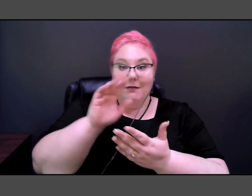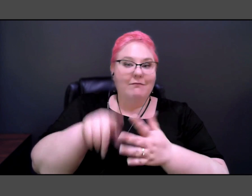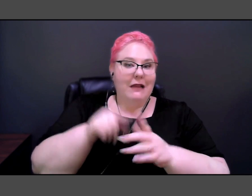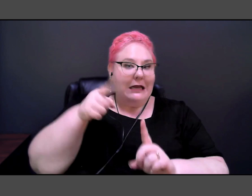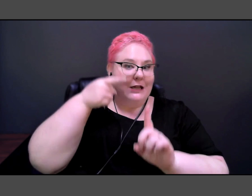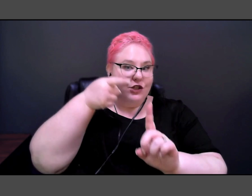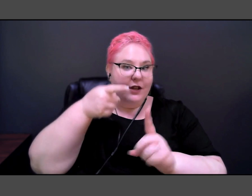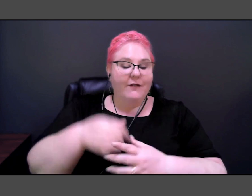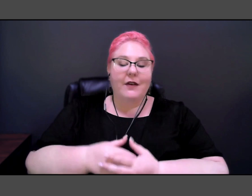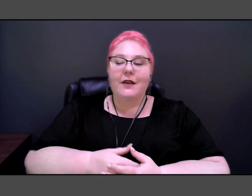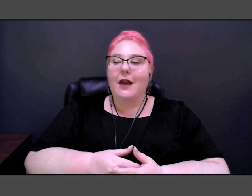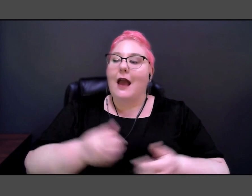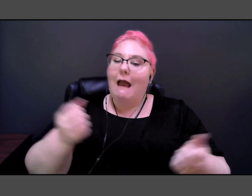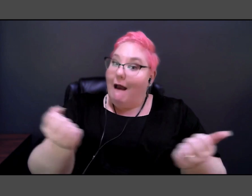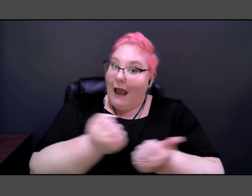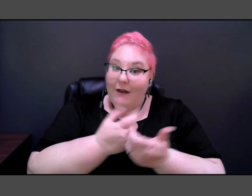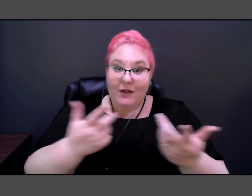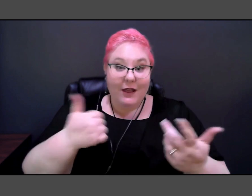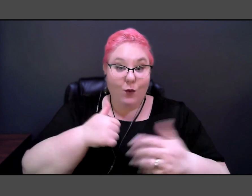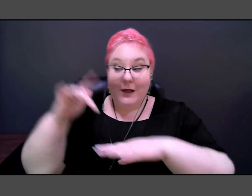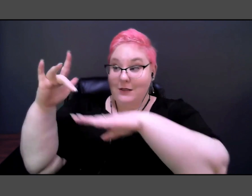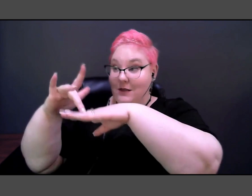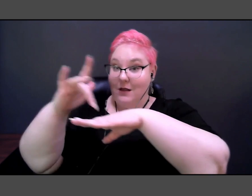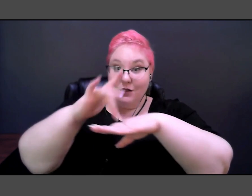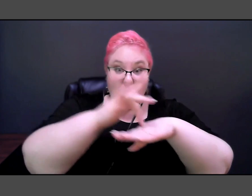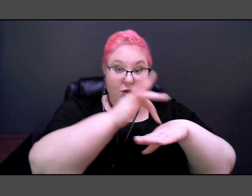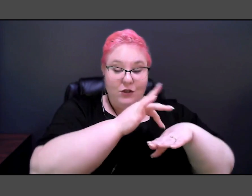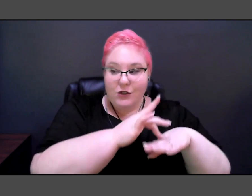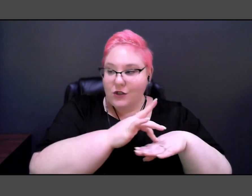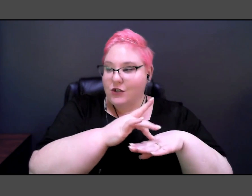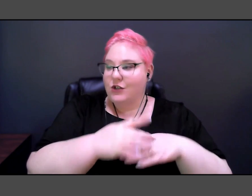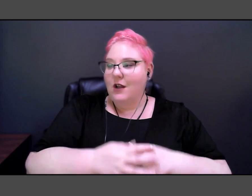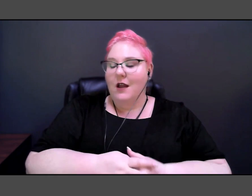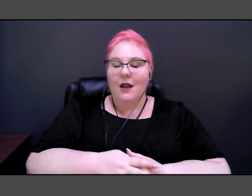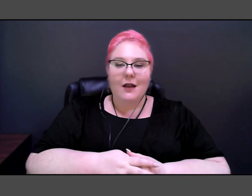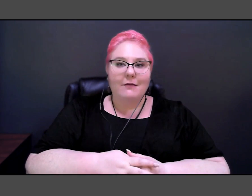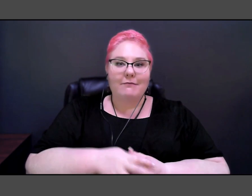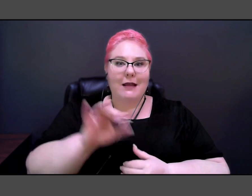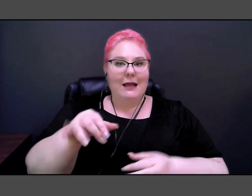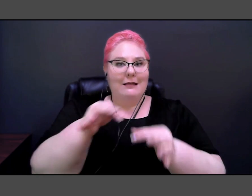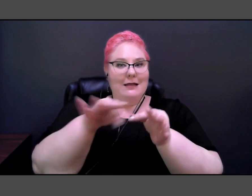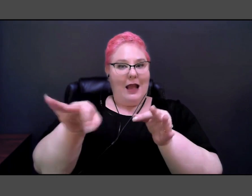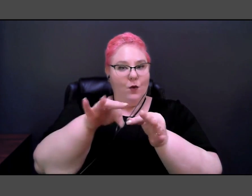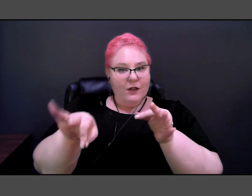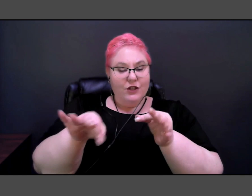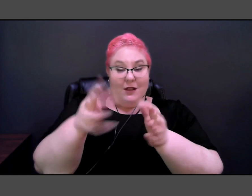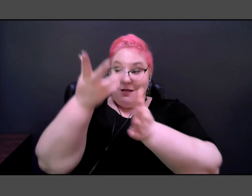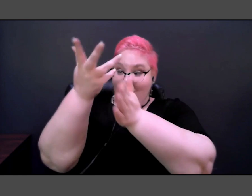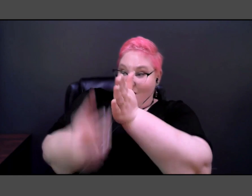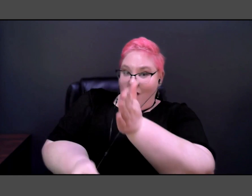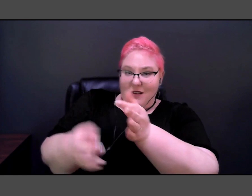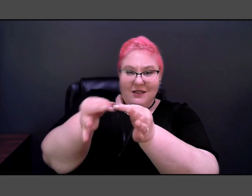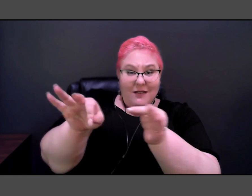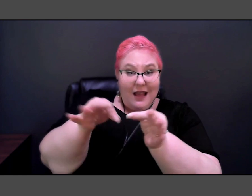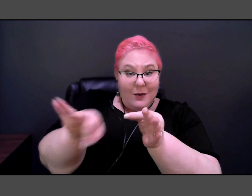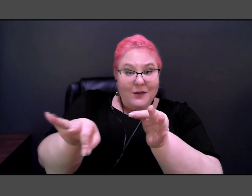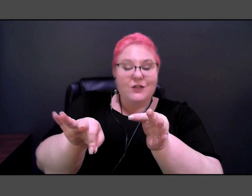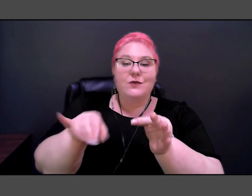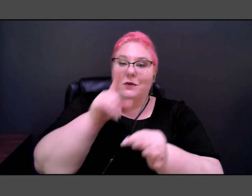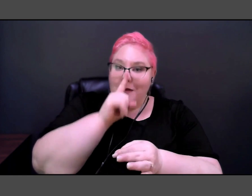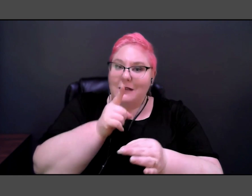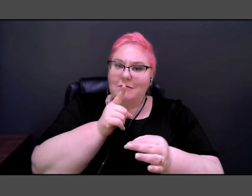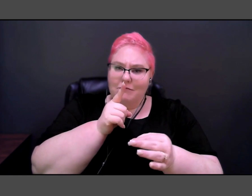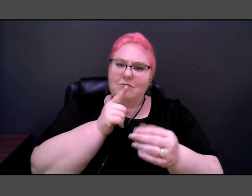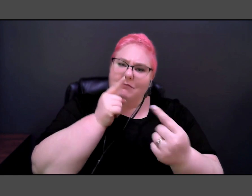location that we visited was that language, the loss of language was a real issue because